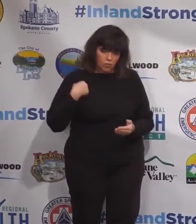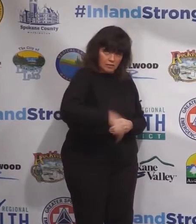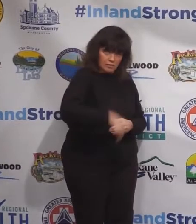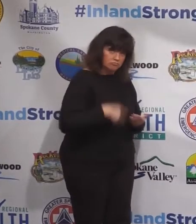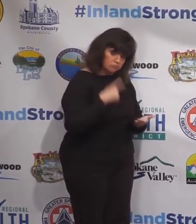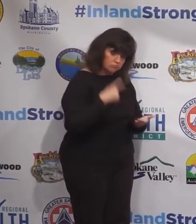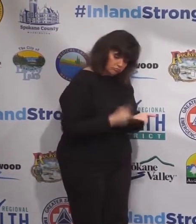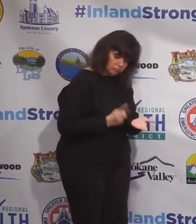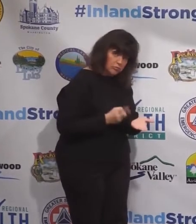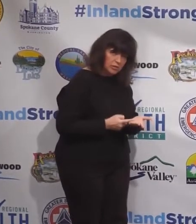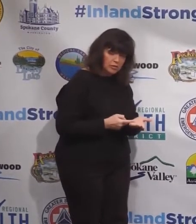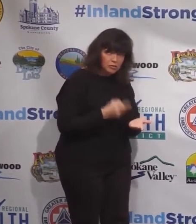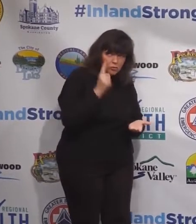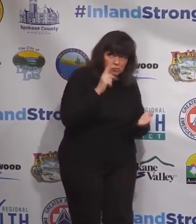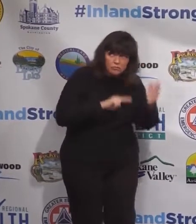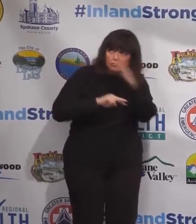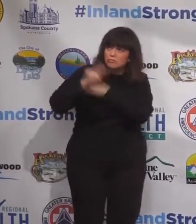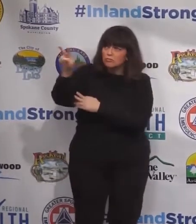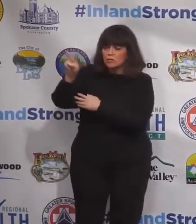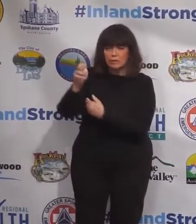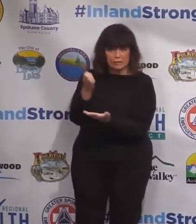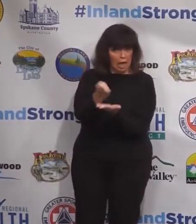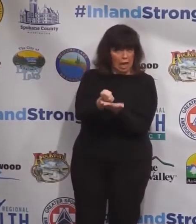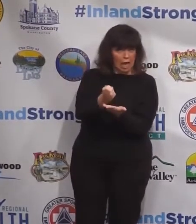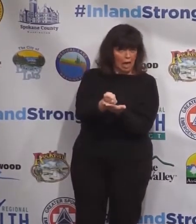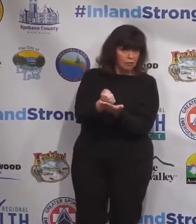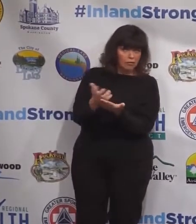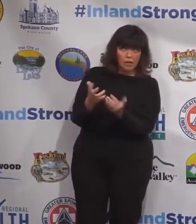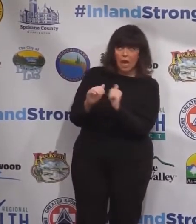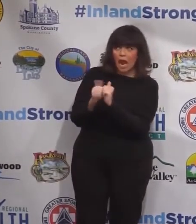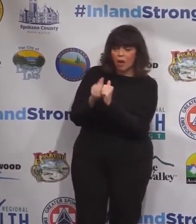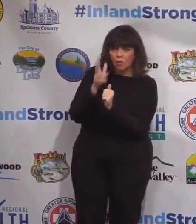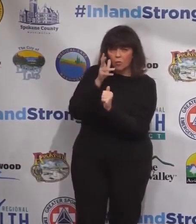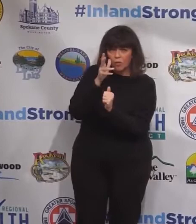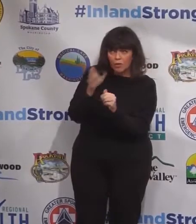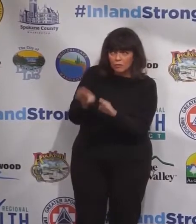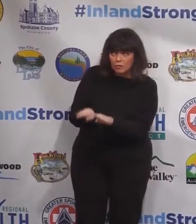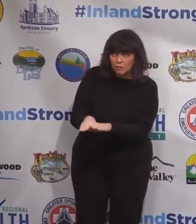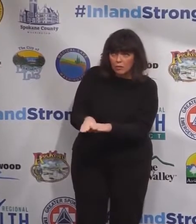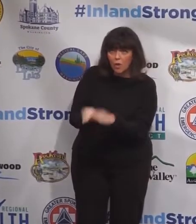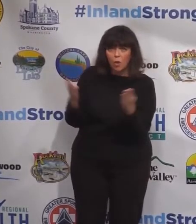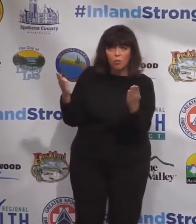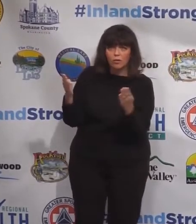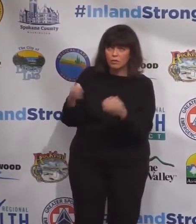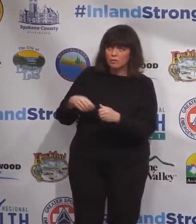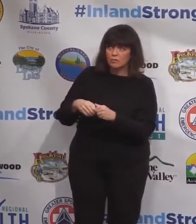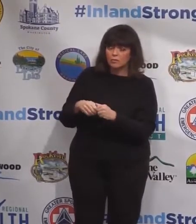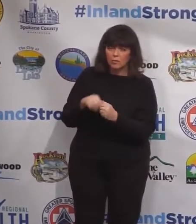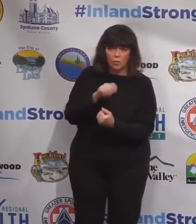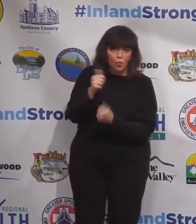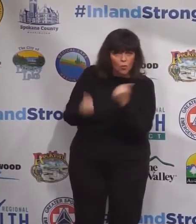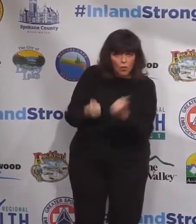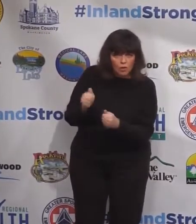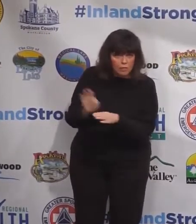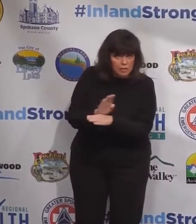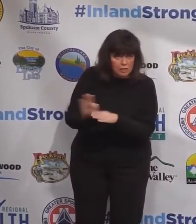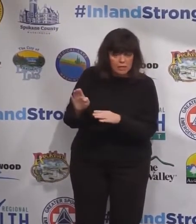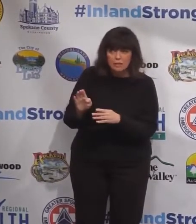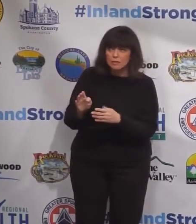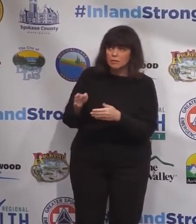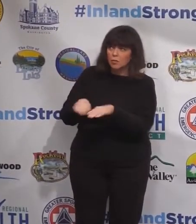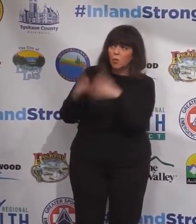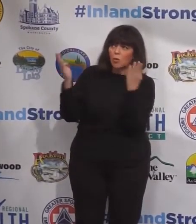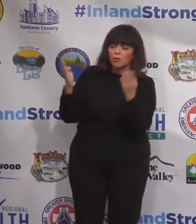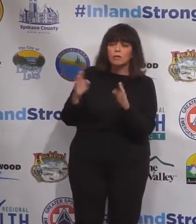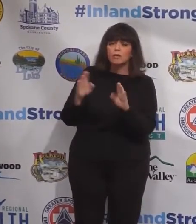when we open the economy back up? And it will be in increments. It won't be all at once, but we need to make sure that it's backed up